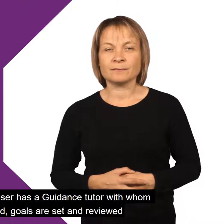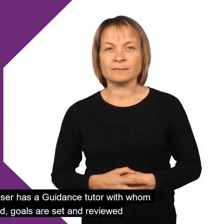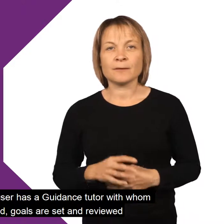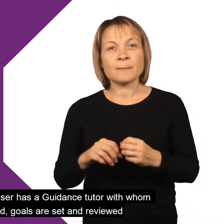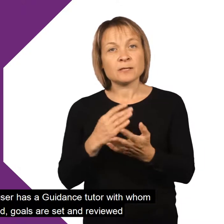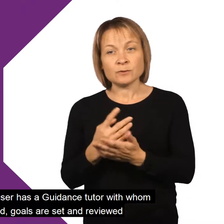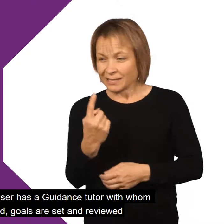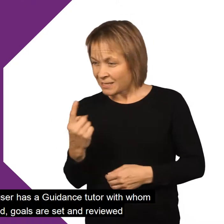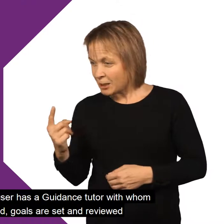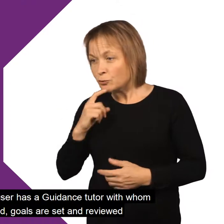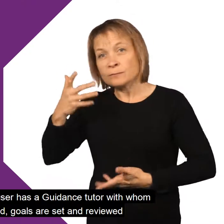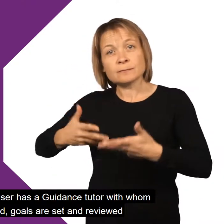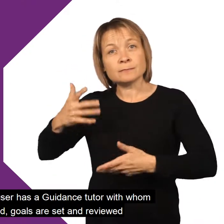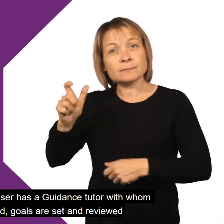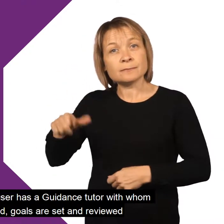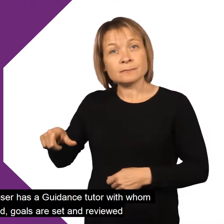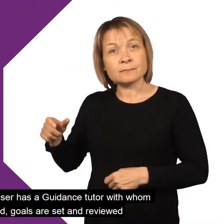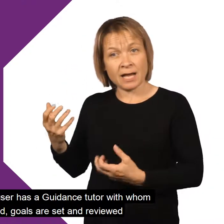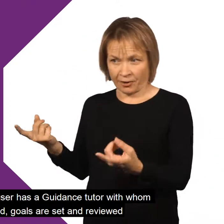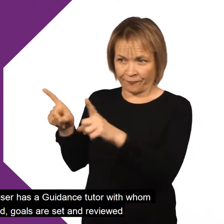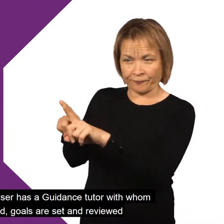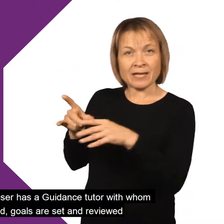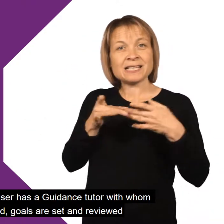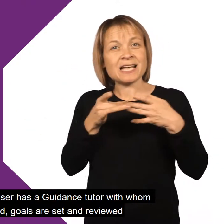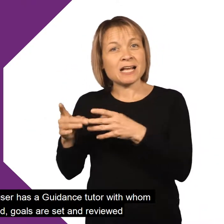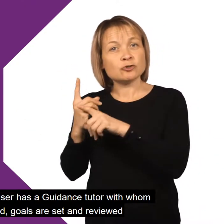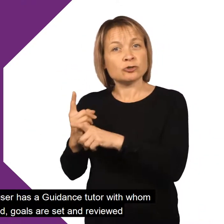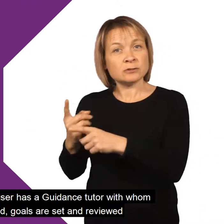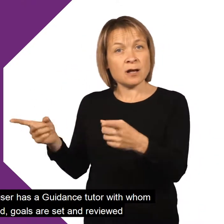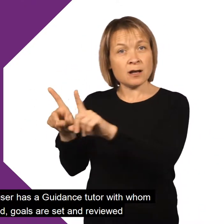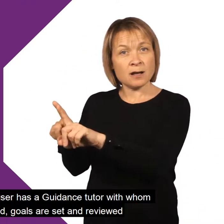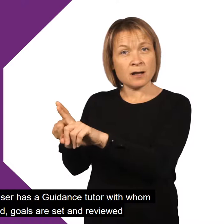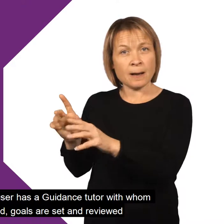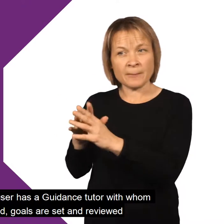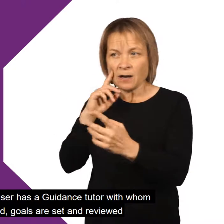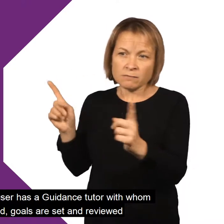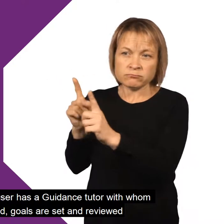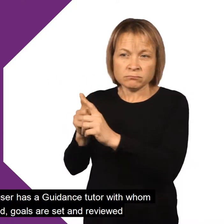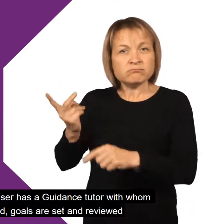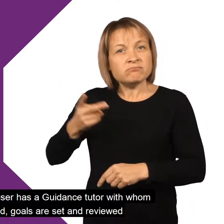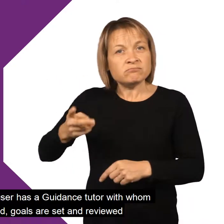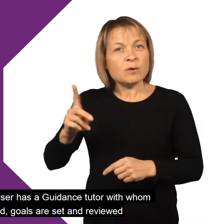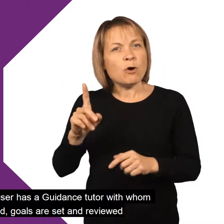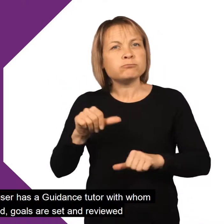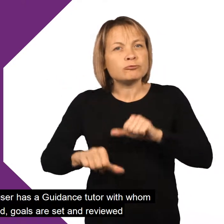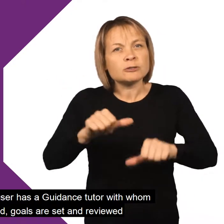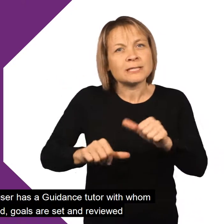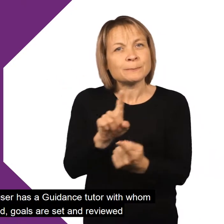Ensuring that every BSL user has a guidance tutor with whom progress meetings are held, goals are